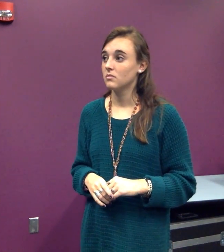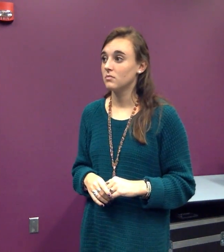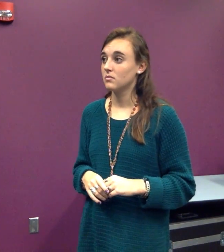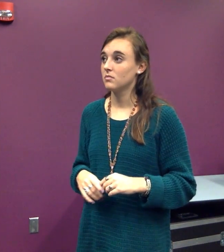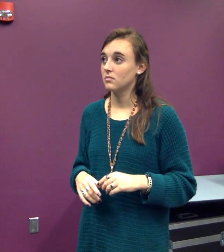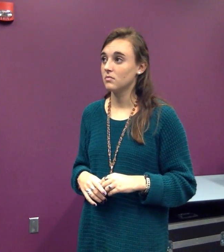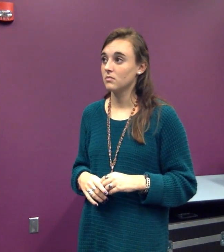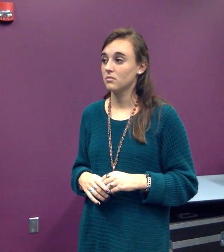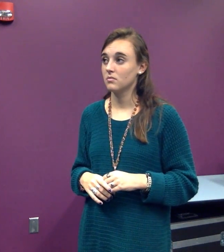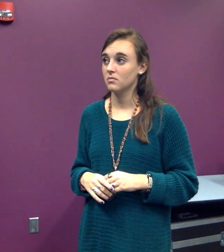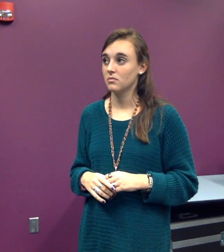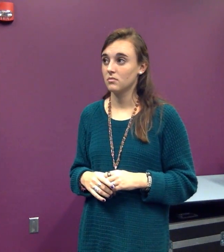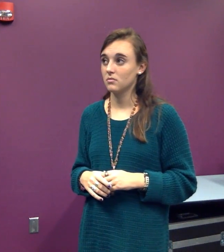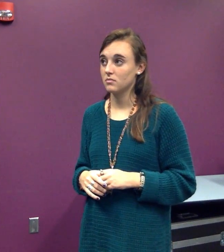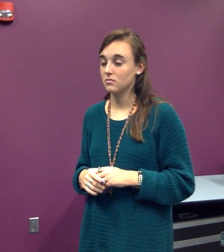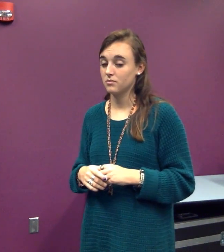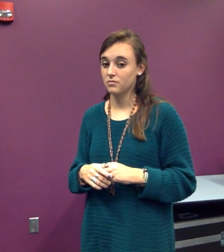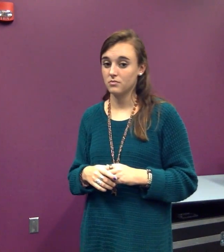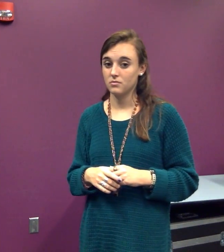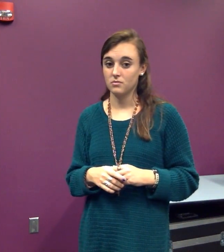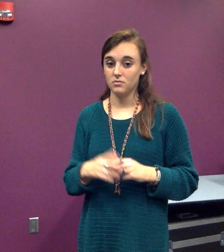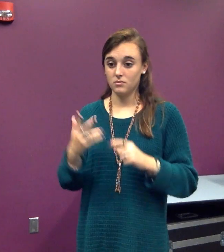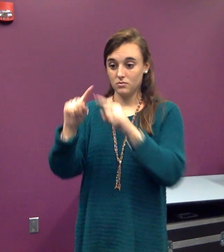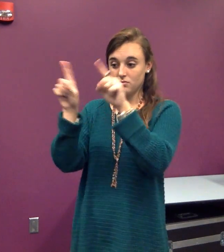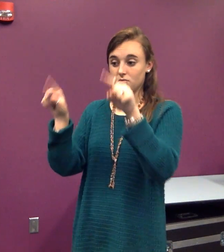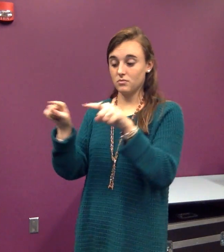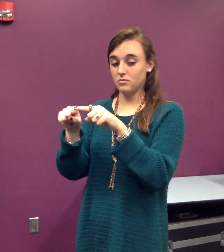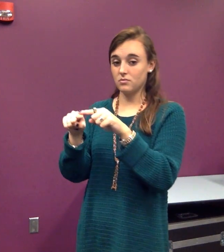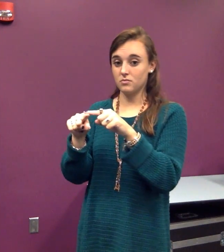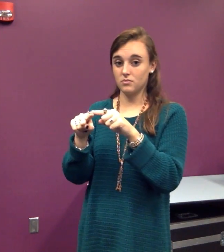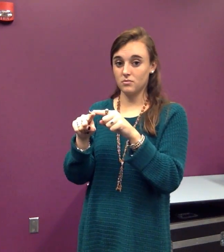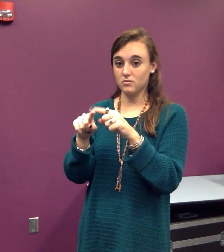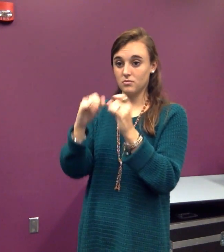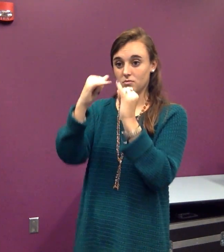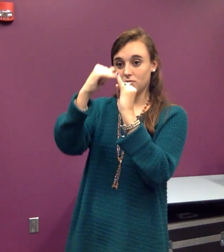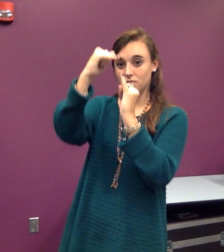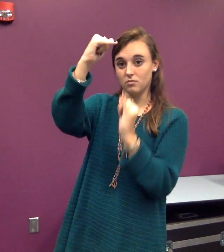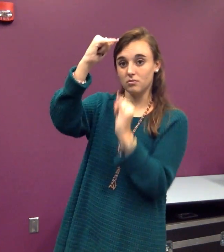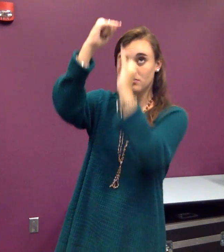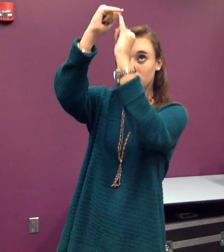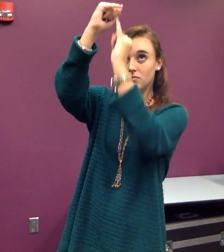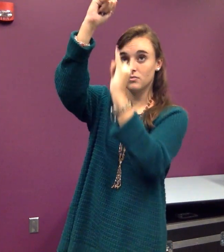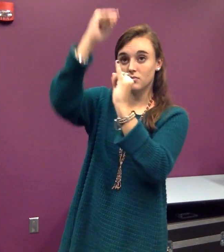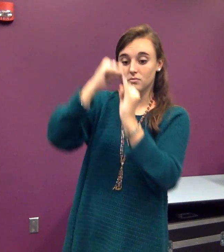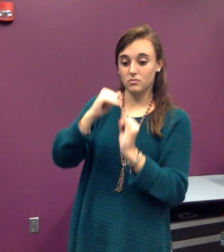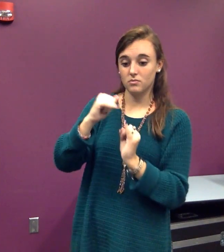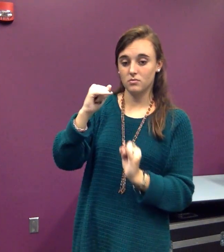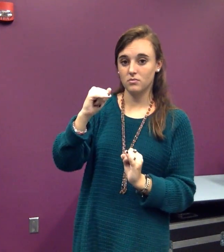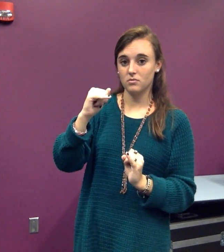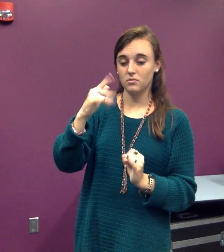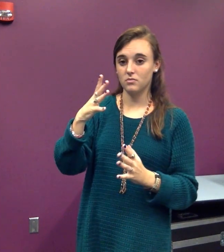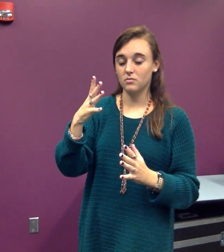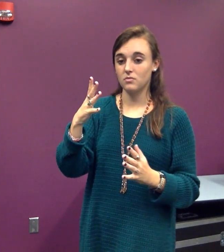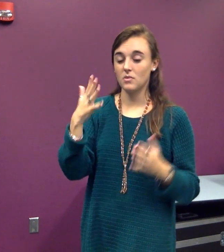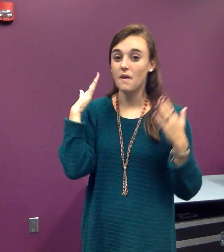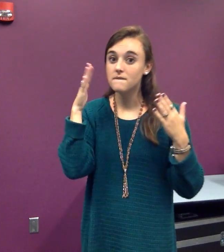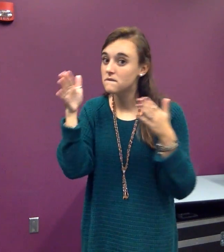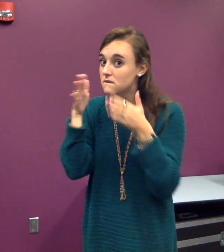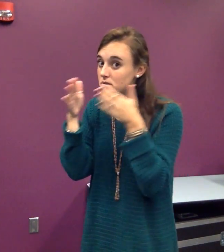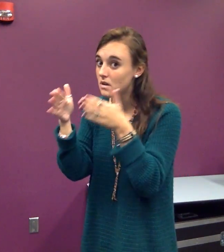from them. All right, next step. Now this is where I may lose some people, so let's everyone look over here,